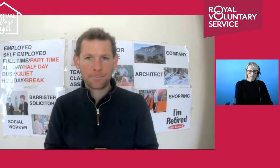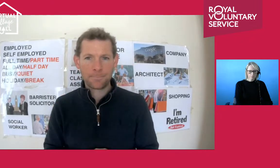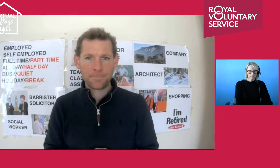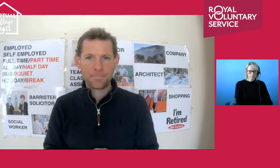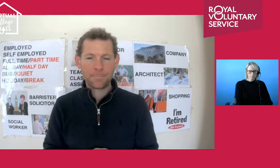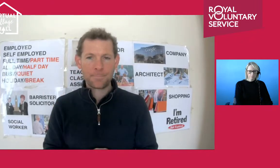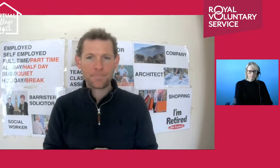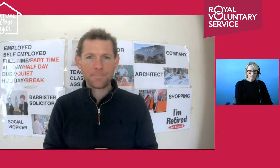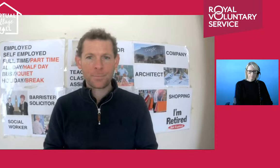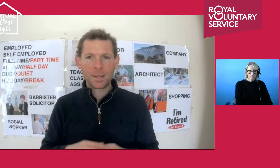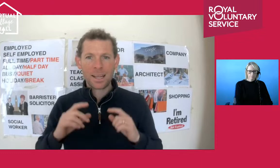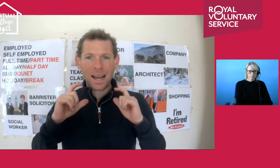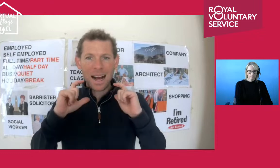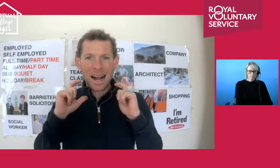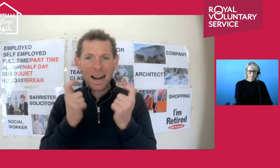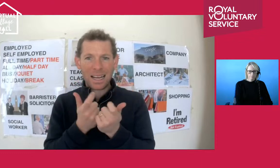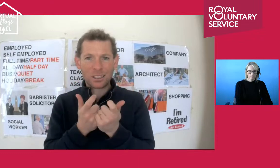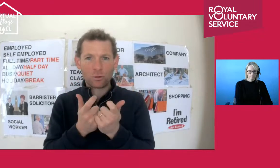teacher,